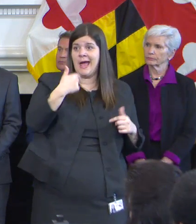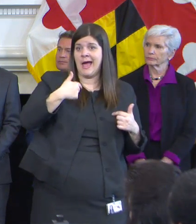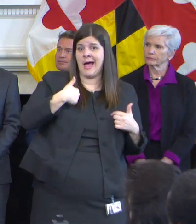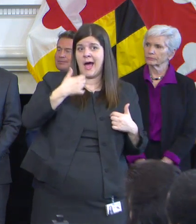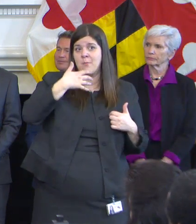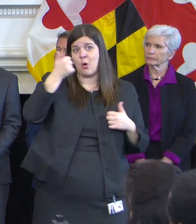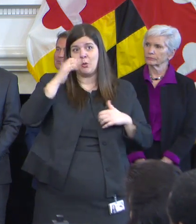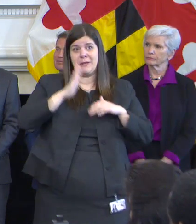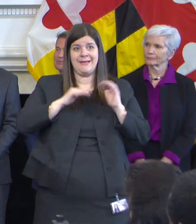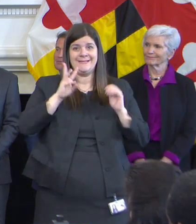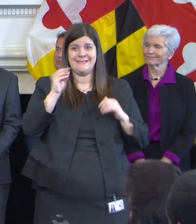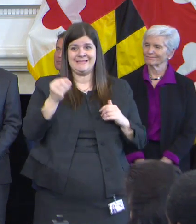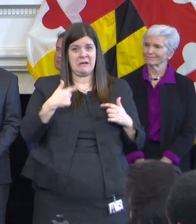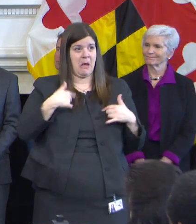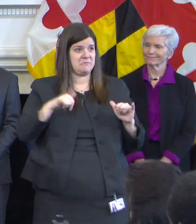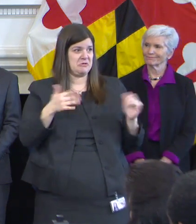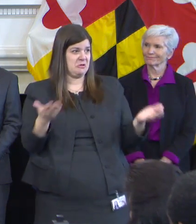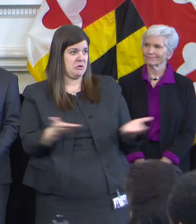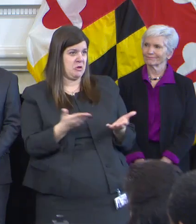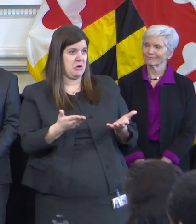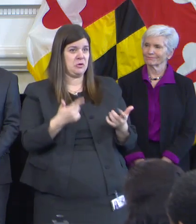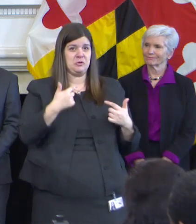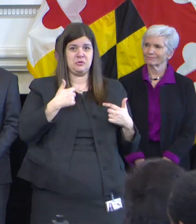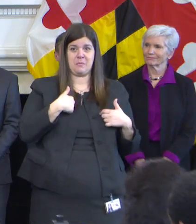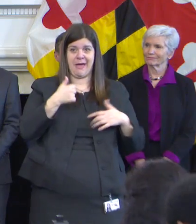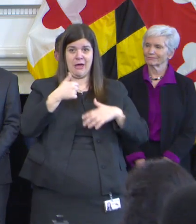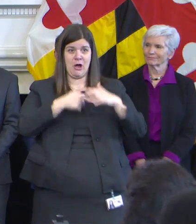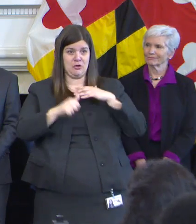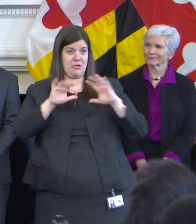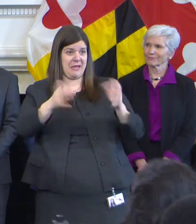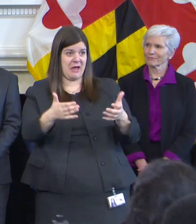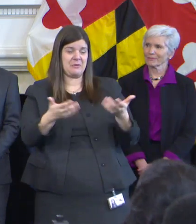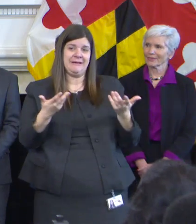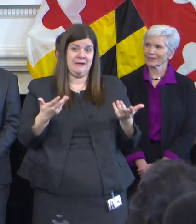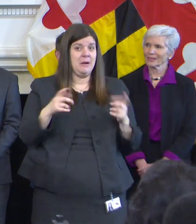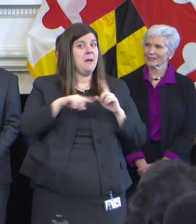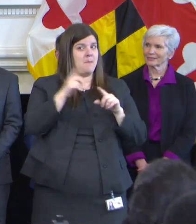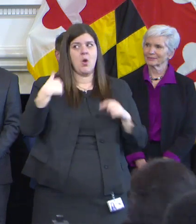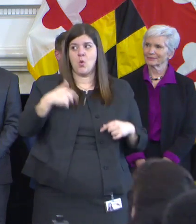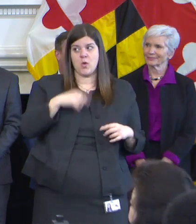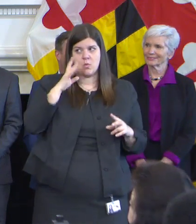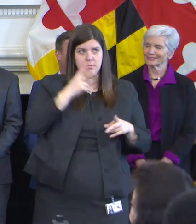I'm not sure I fall into the category, but we're going to be careful and we're going to wash our hands and we're going to try to